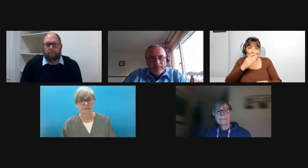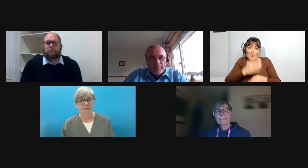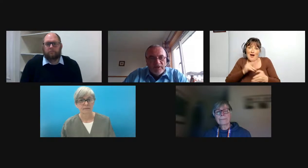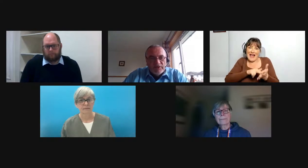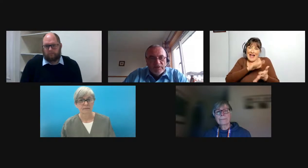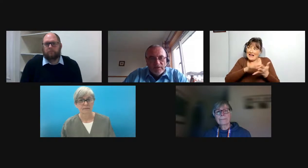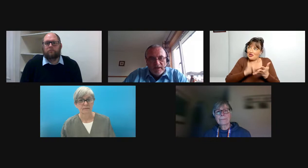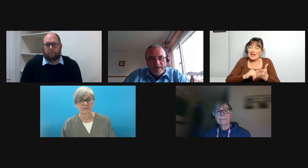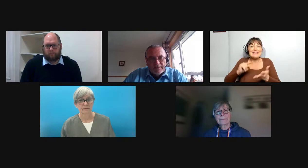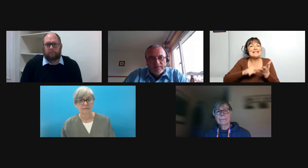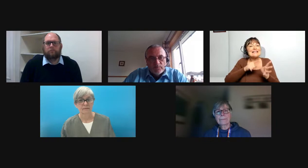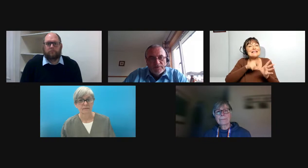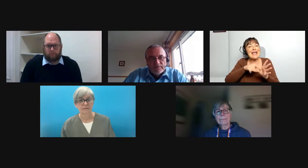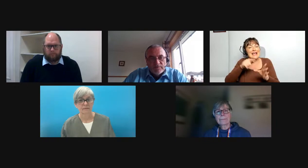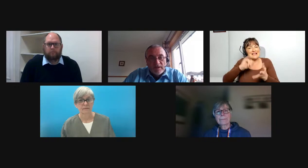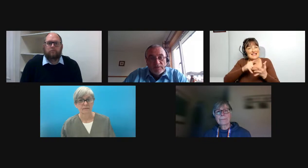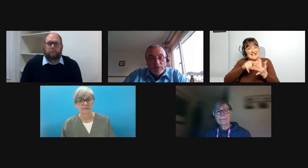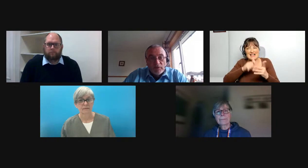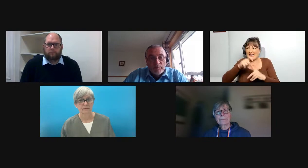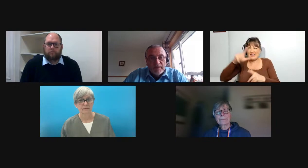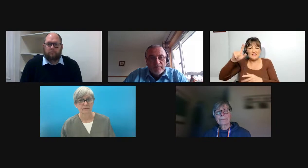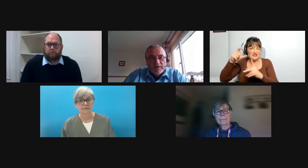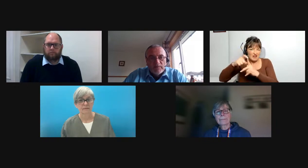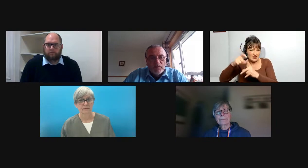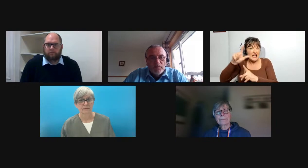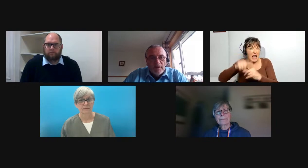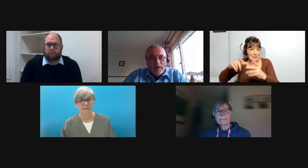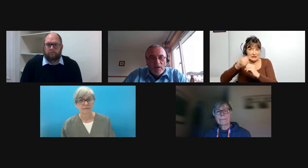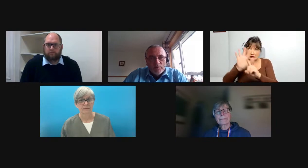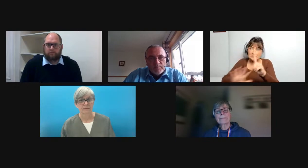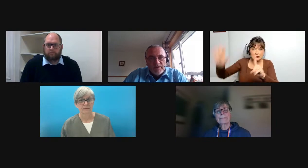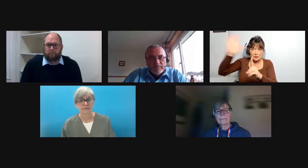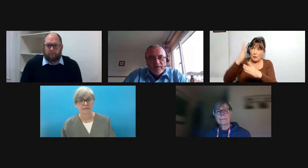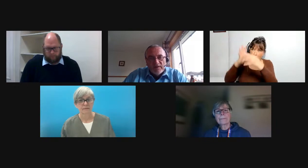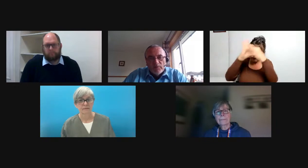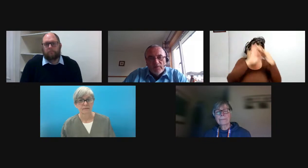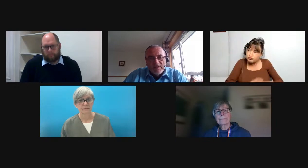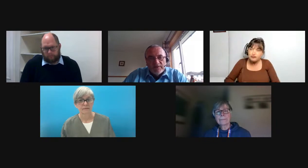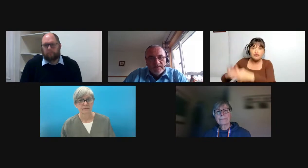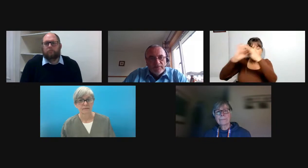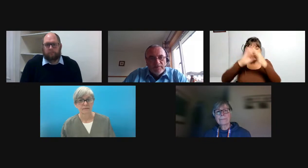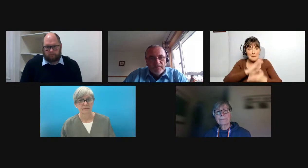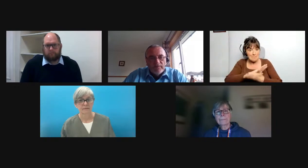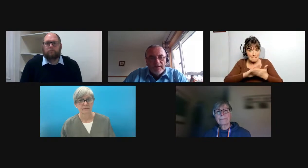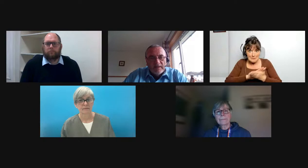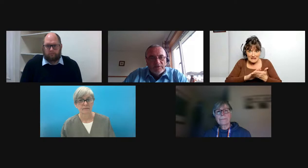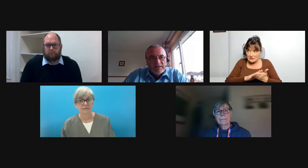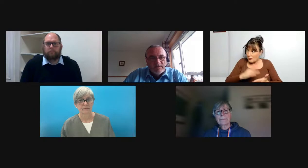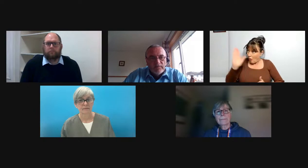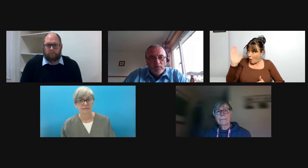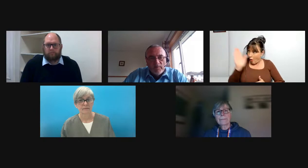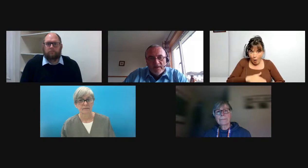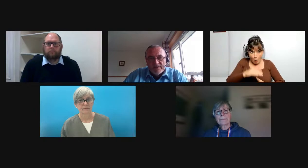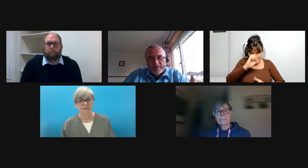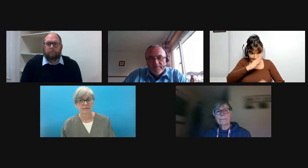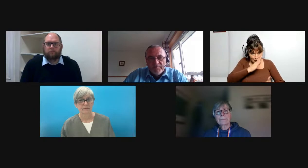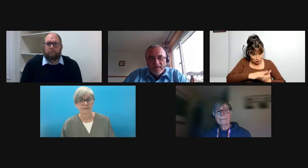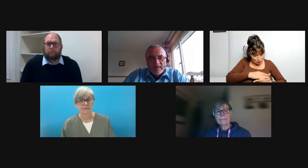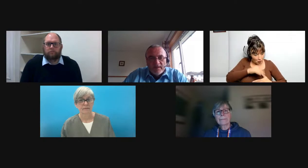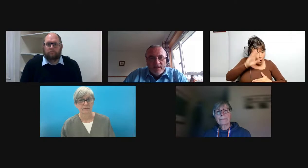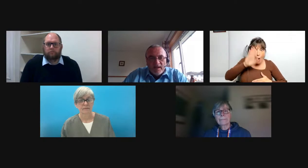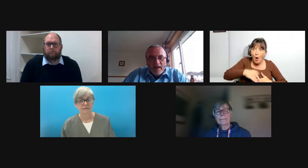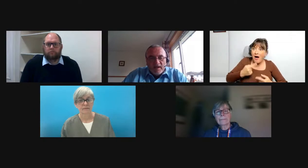much information as we could make available was made available into different languages and formats.